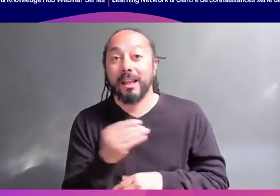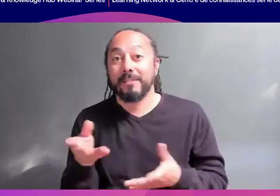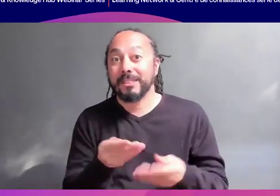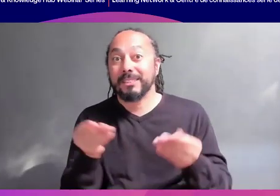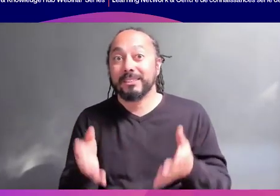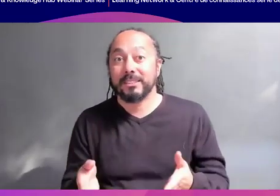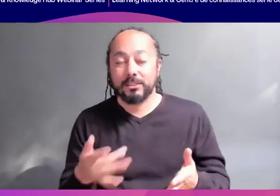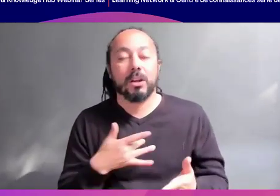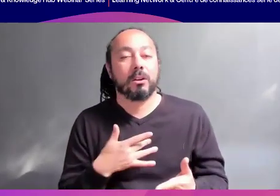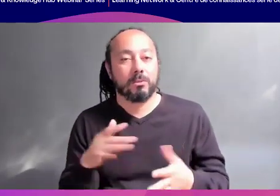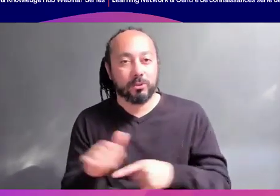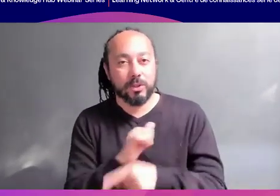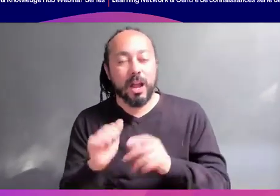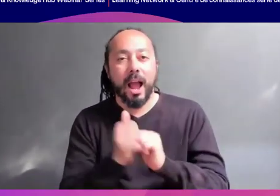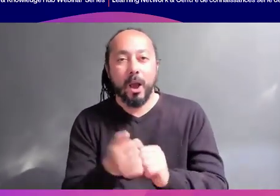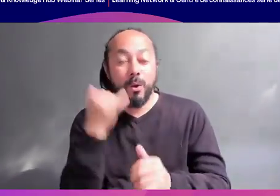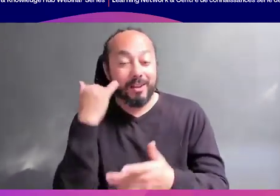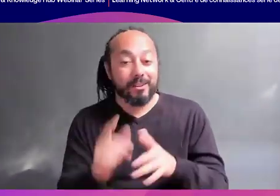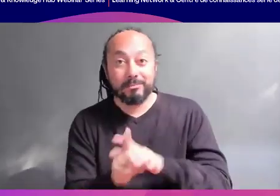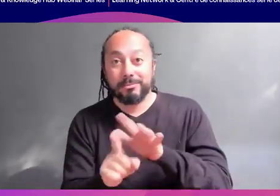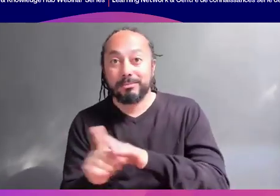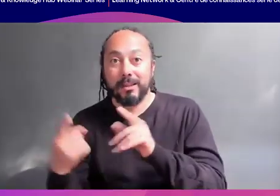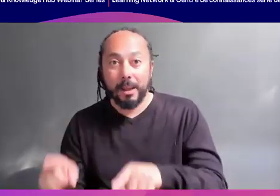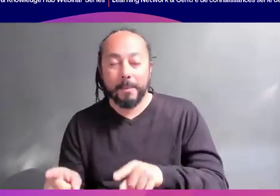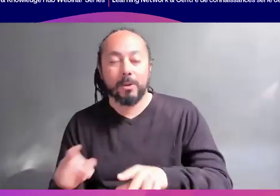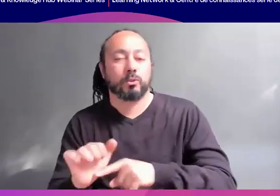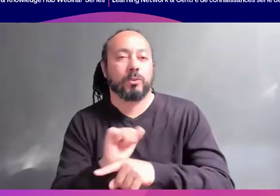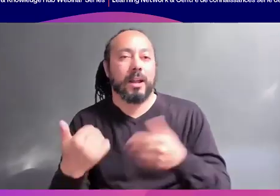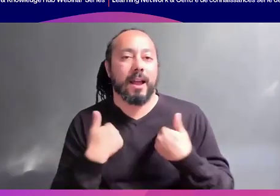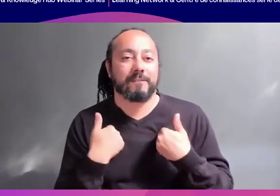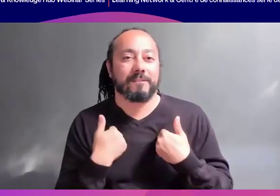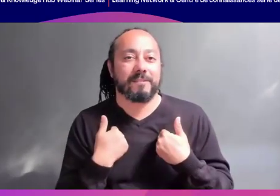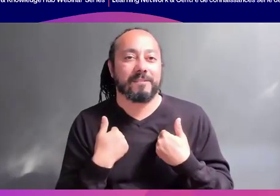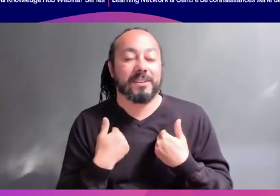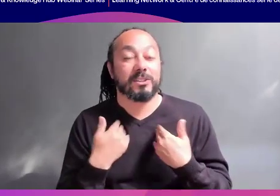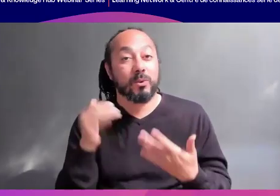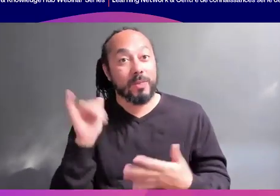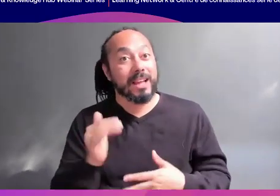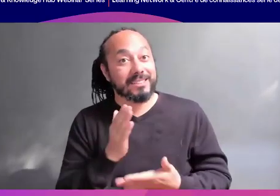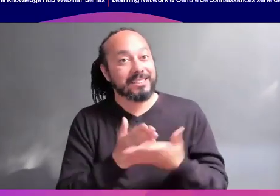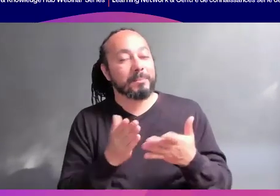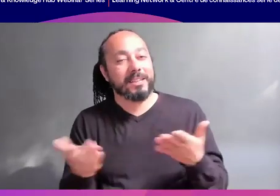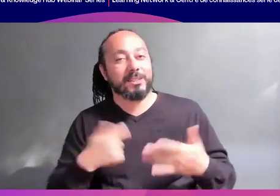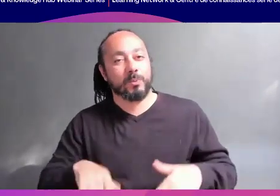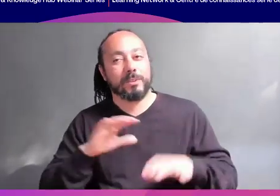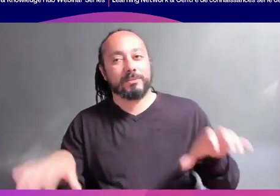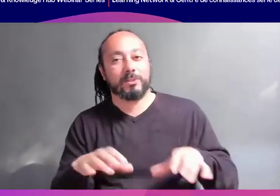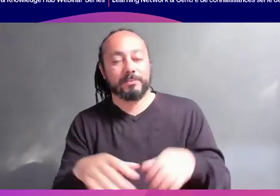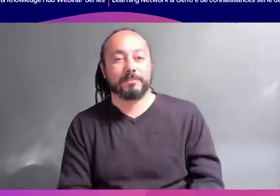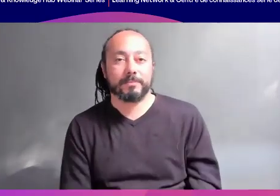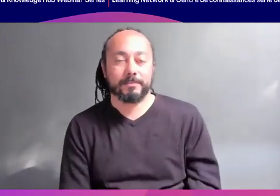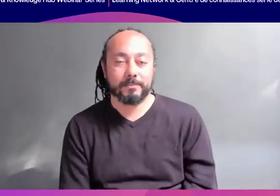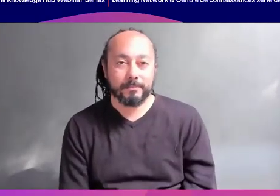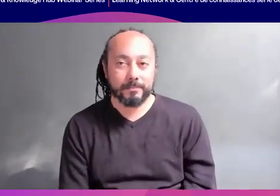those eventualities. So those are just some of the things, Katrina, that we dealt with. Yeah, thank you, Lorraine. And I